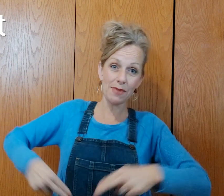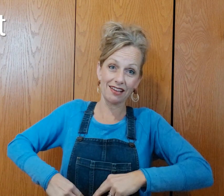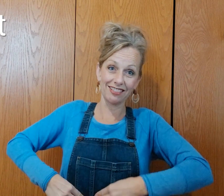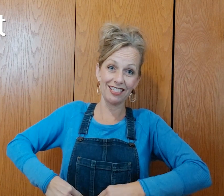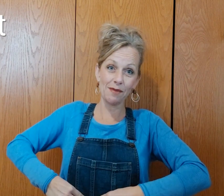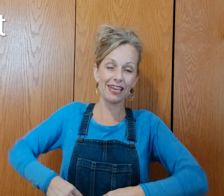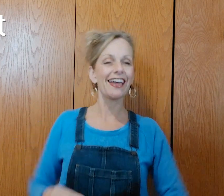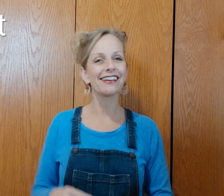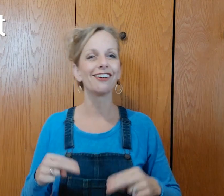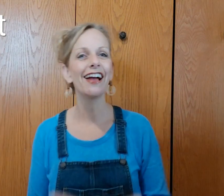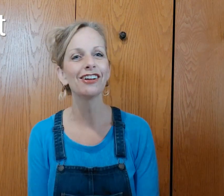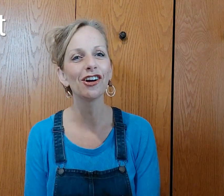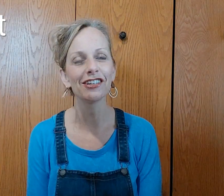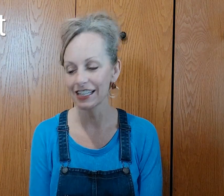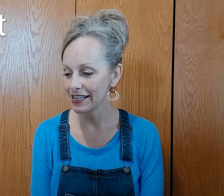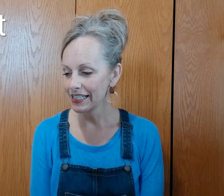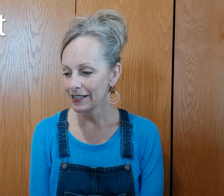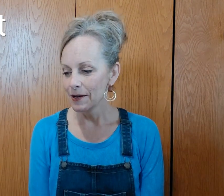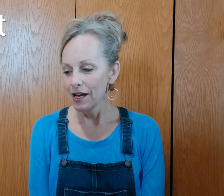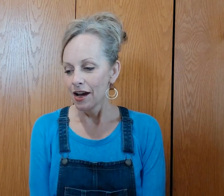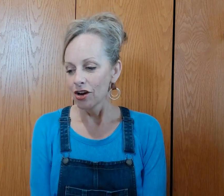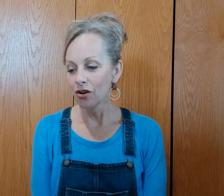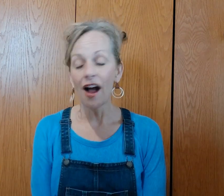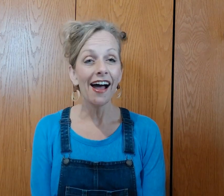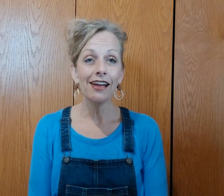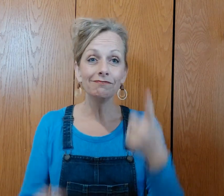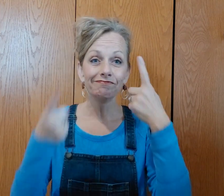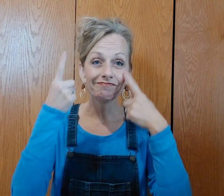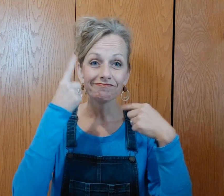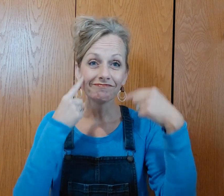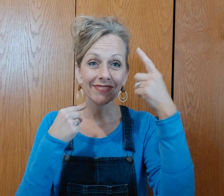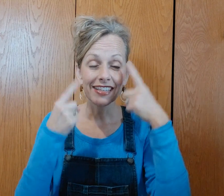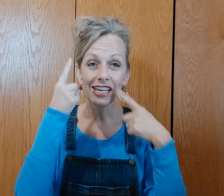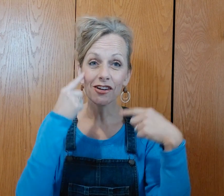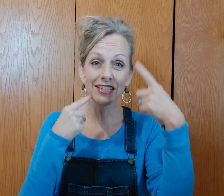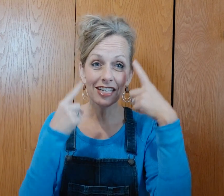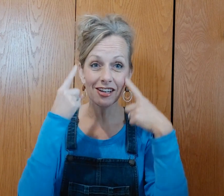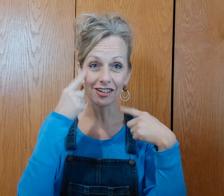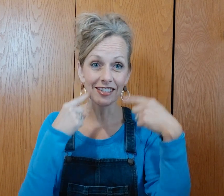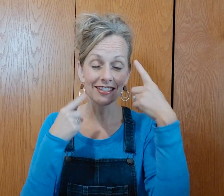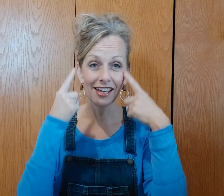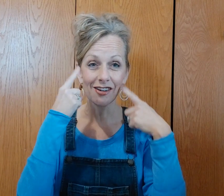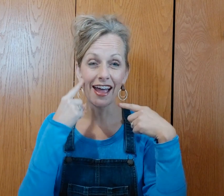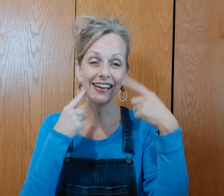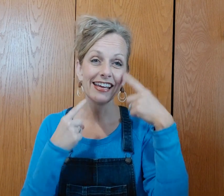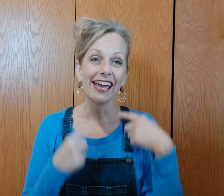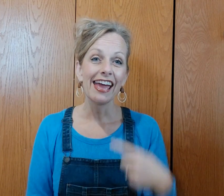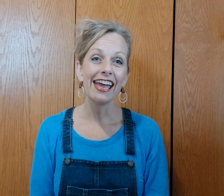stomach ache. All right. Hurt. Cry. Here are the tears. All right.